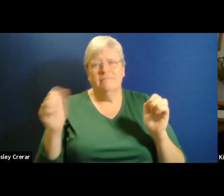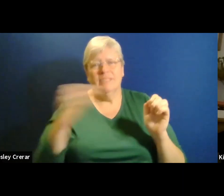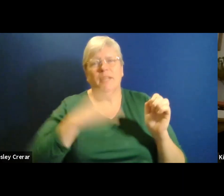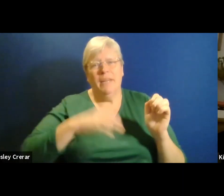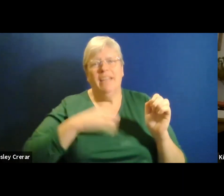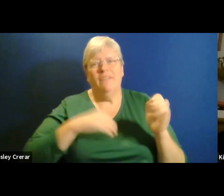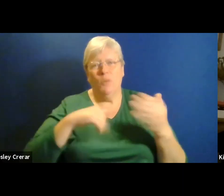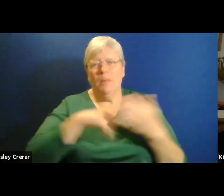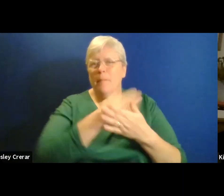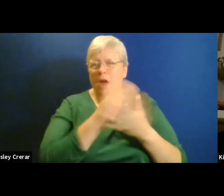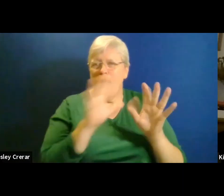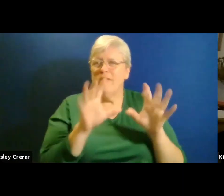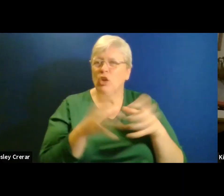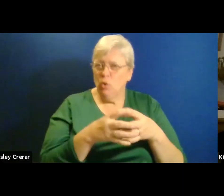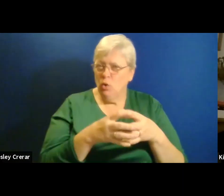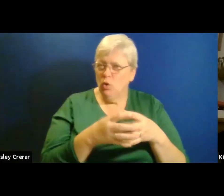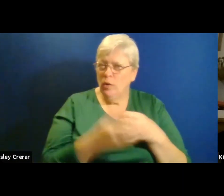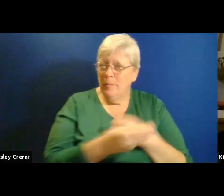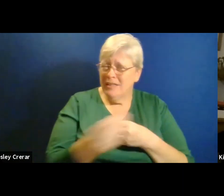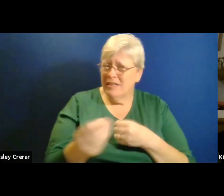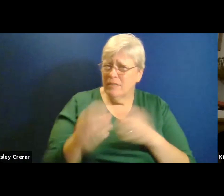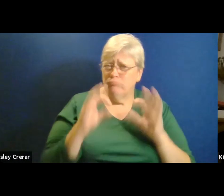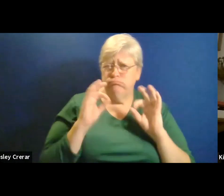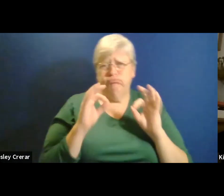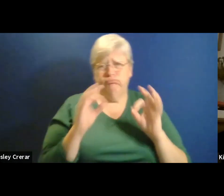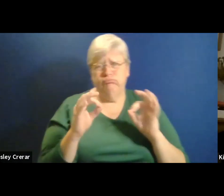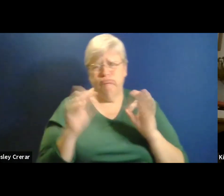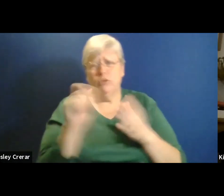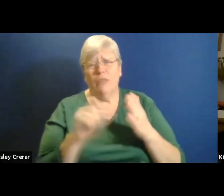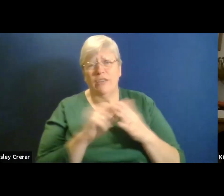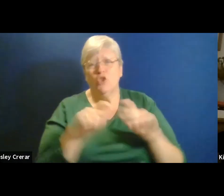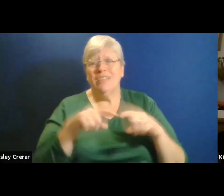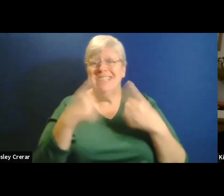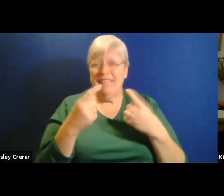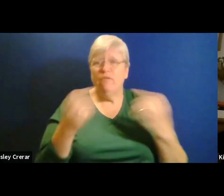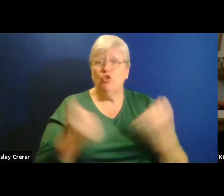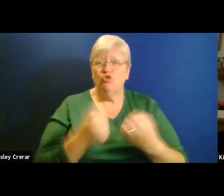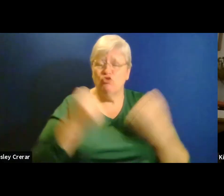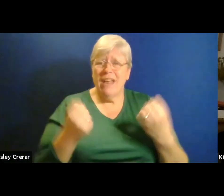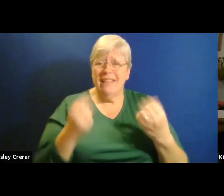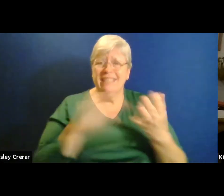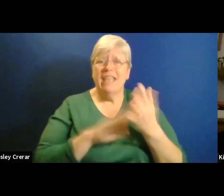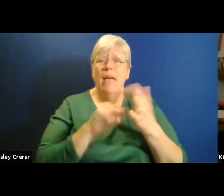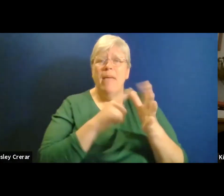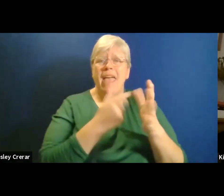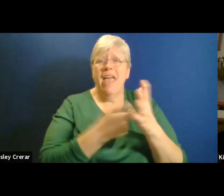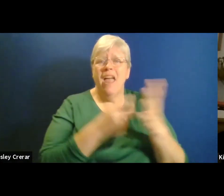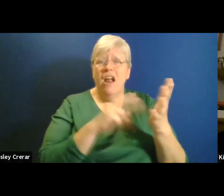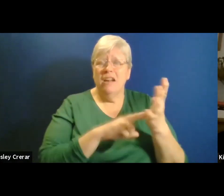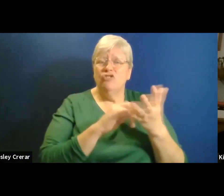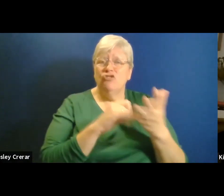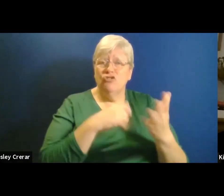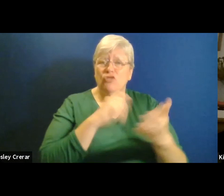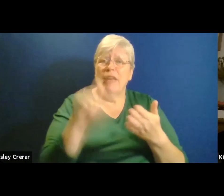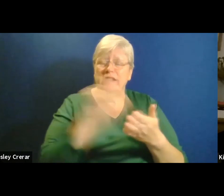part of a group. There are some excellent writers with different strengths. In Mern's writers, there are folk who are particularly good on rhythm, but there are also